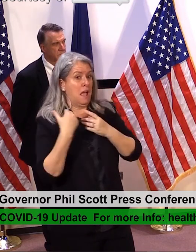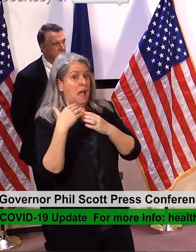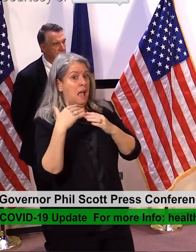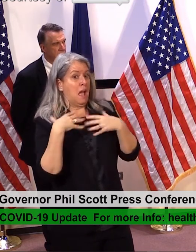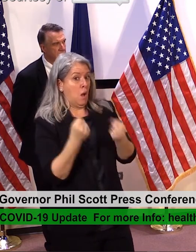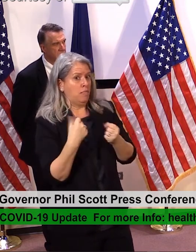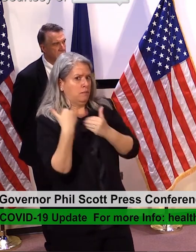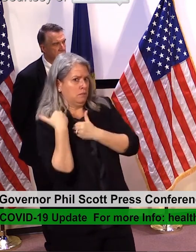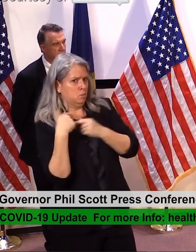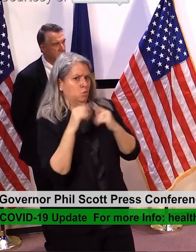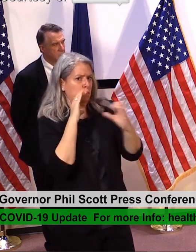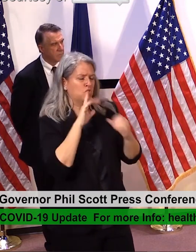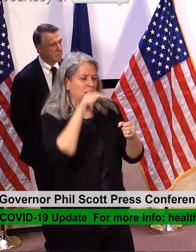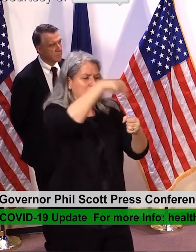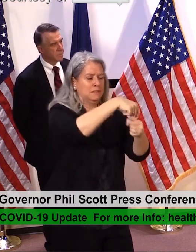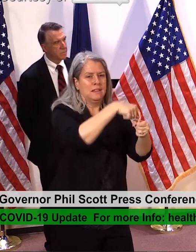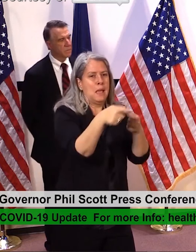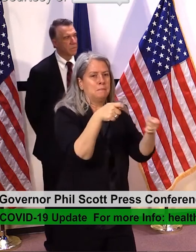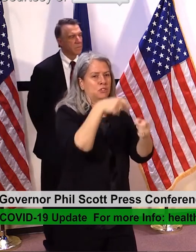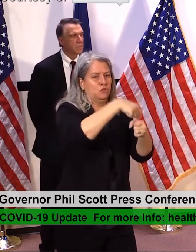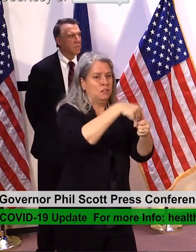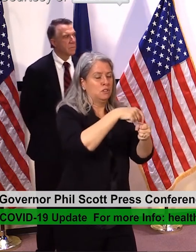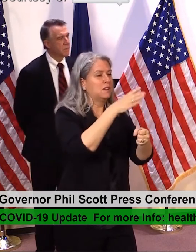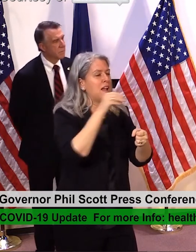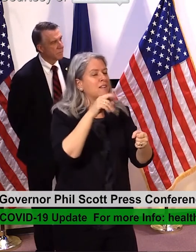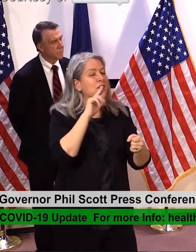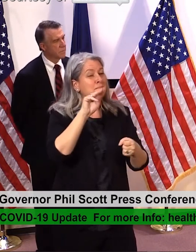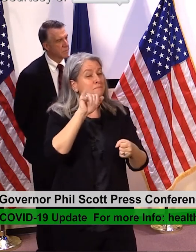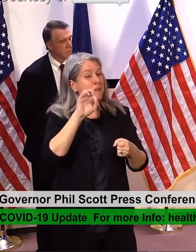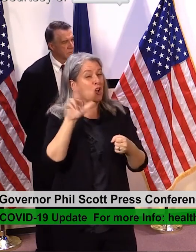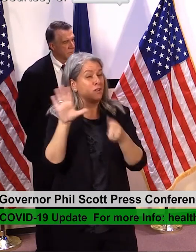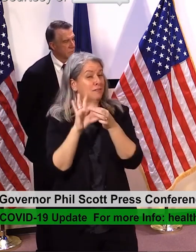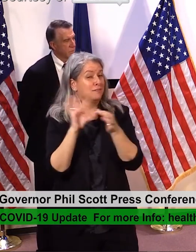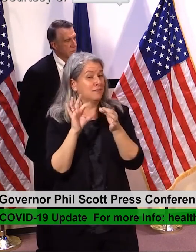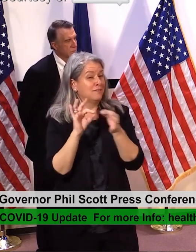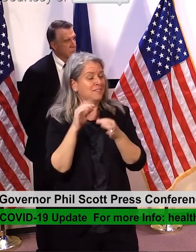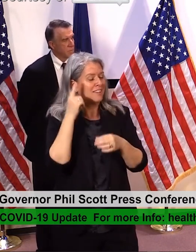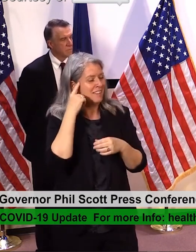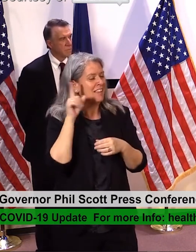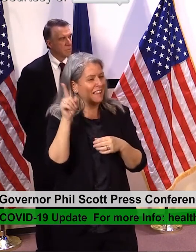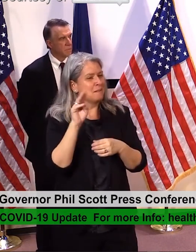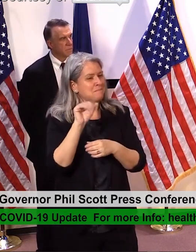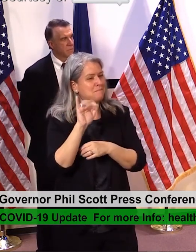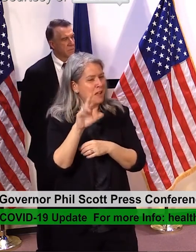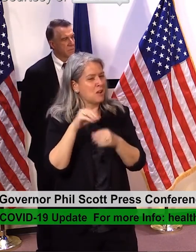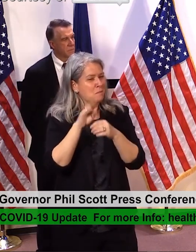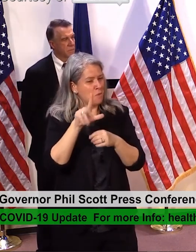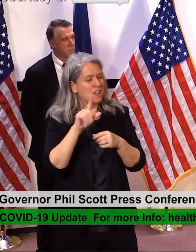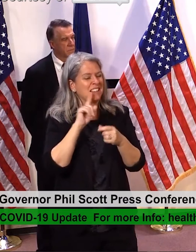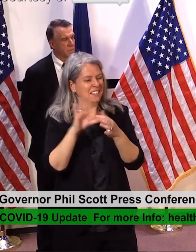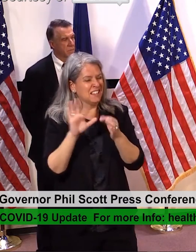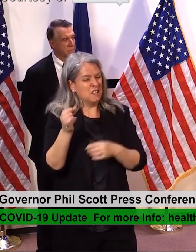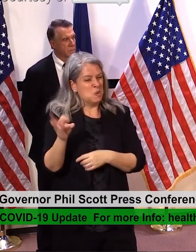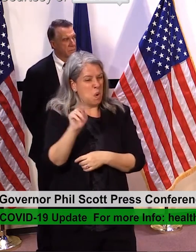would come as a surprise, and none of that was what the mayor was referring to. I believe he was much more referring to his own